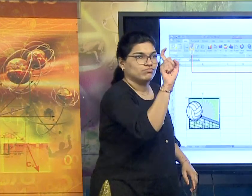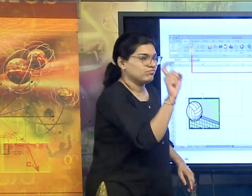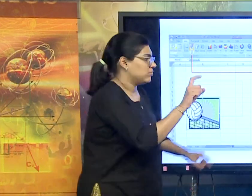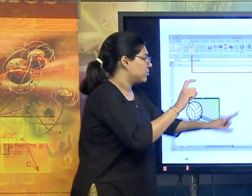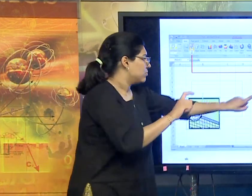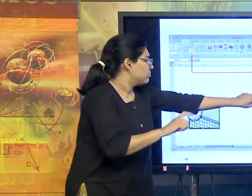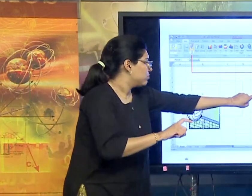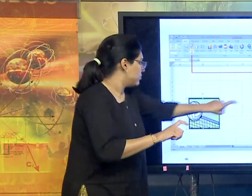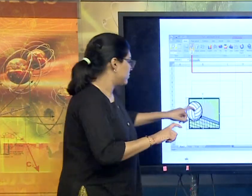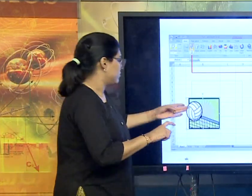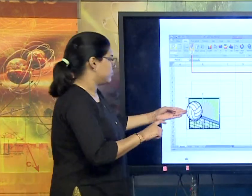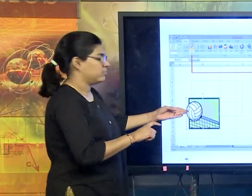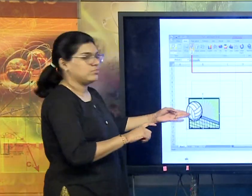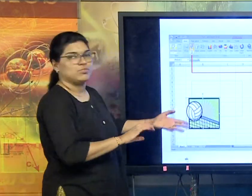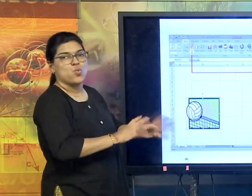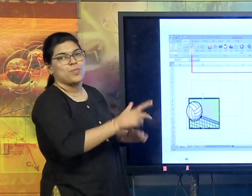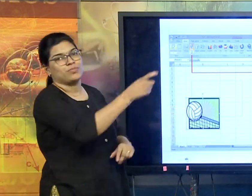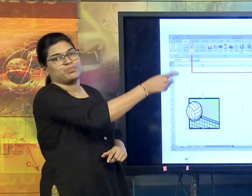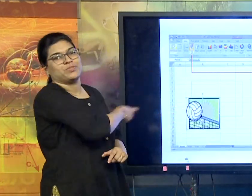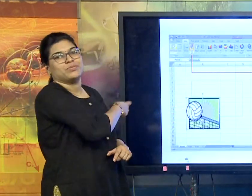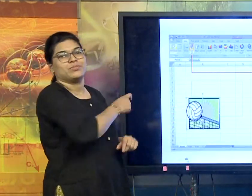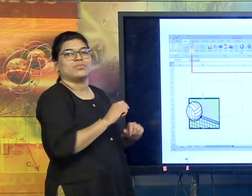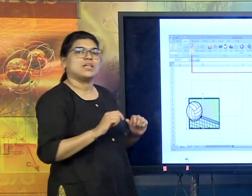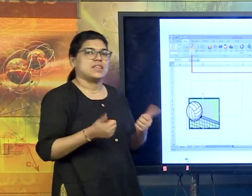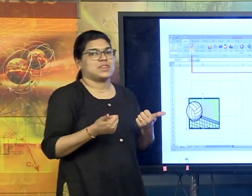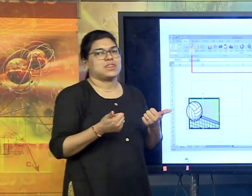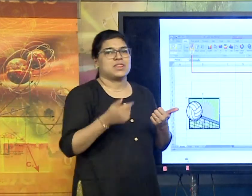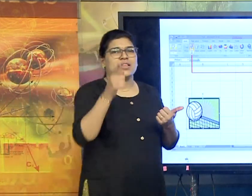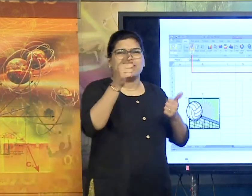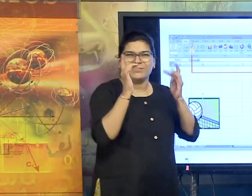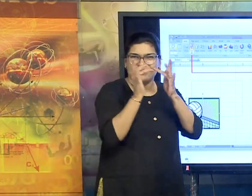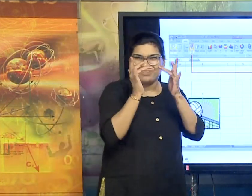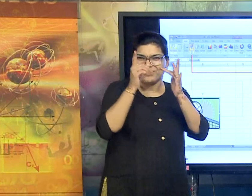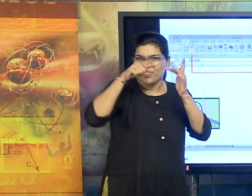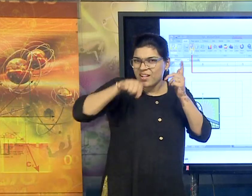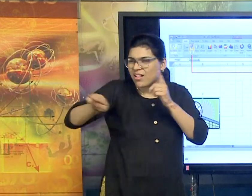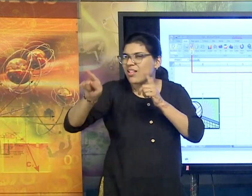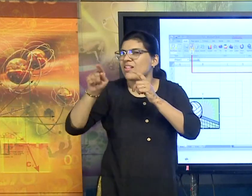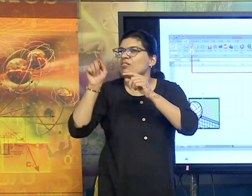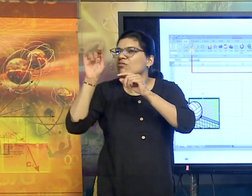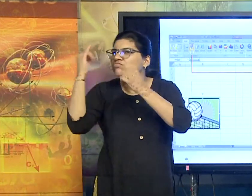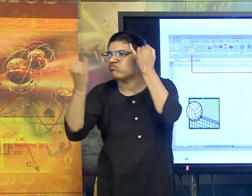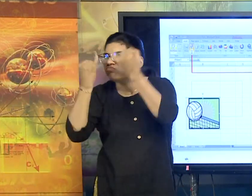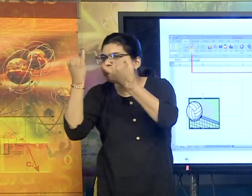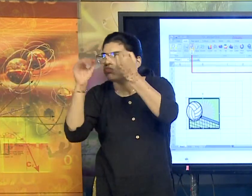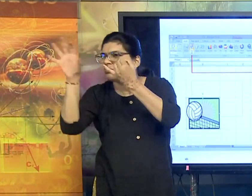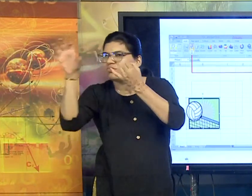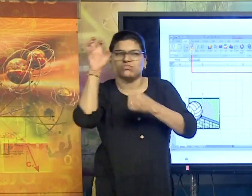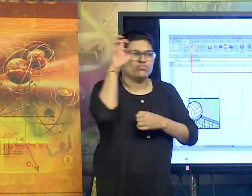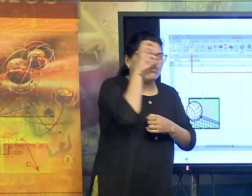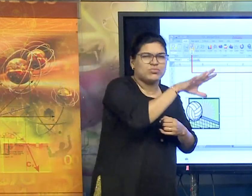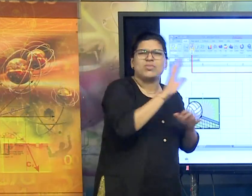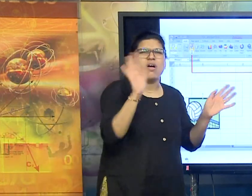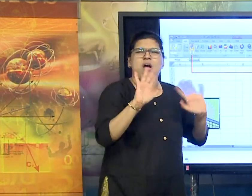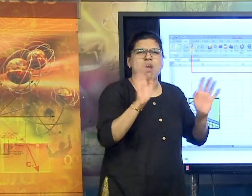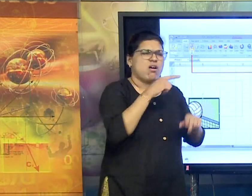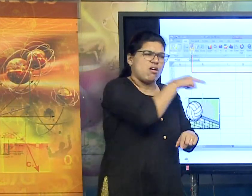all those related images and then you can select that. Or sometime you also can Google,